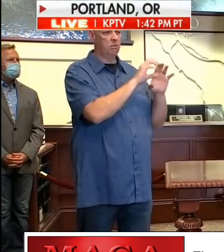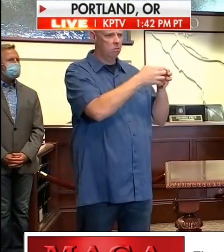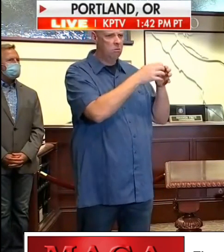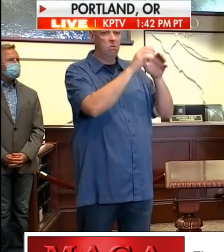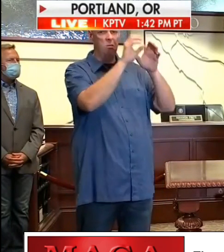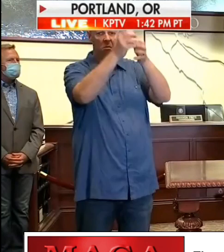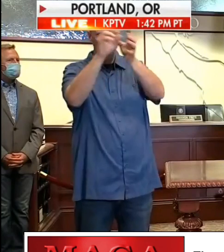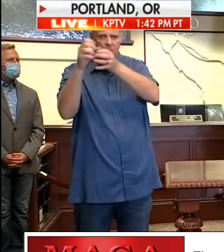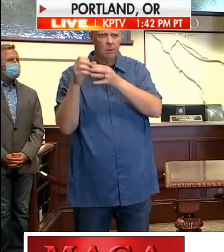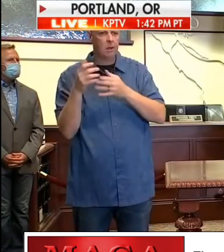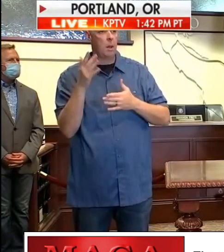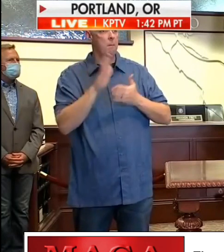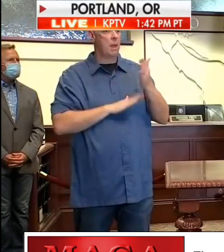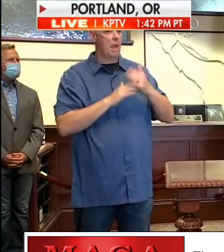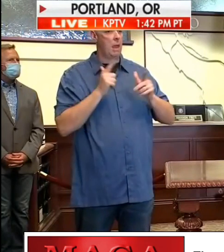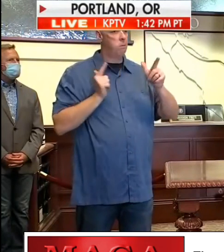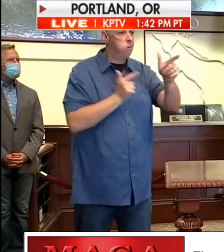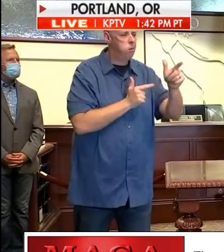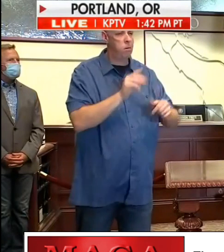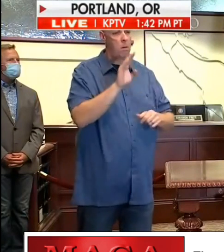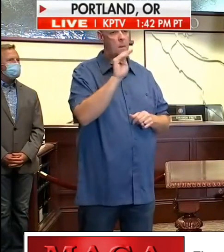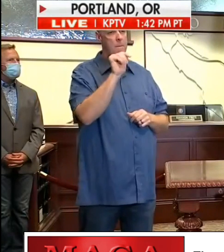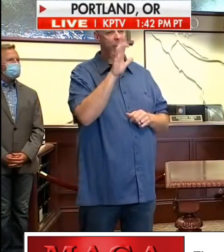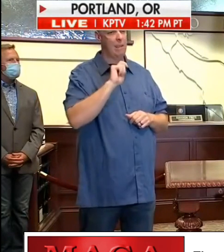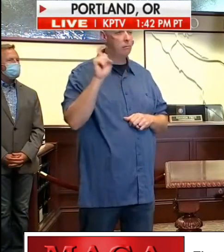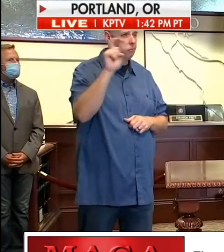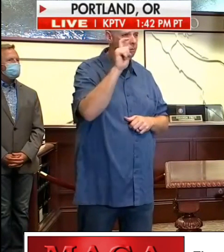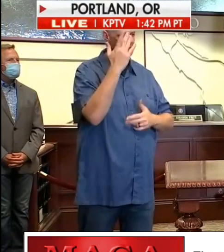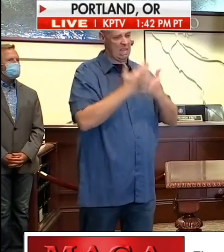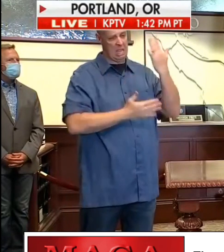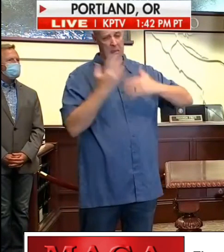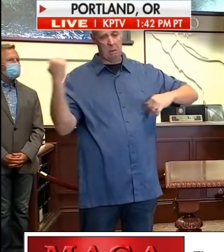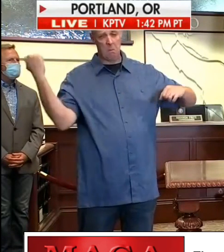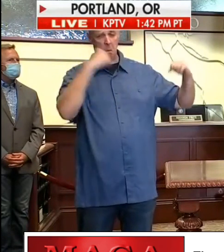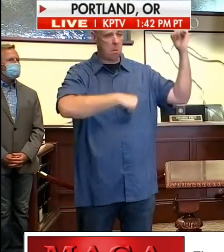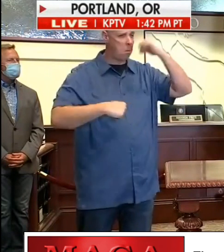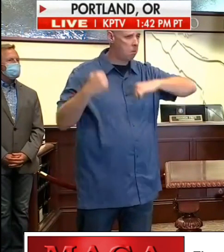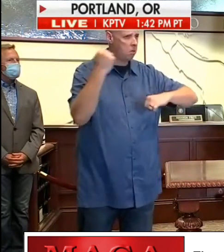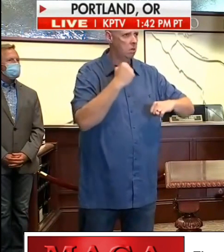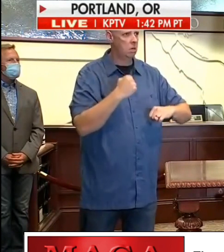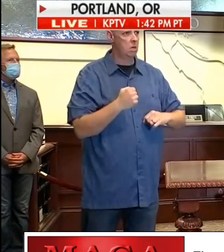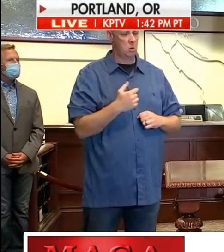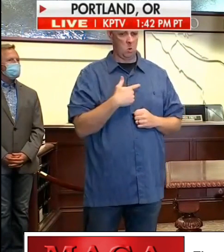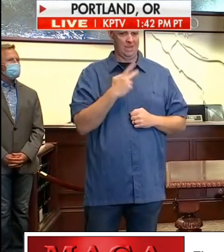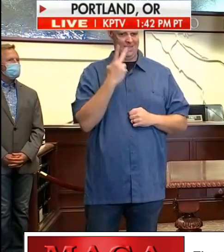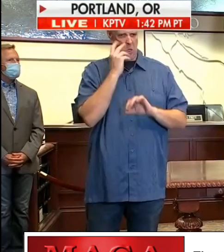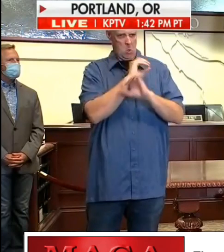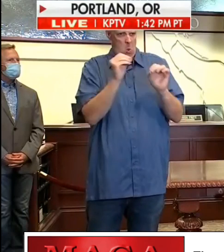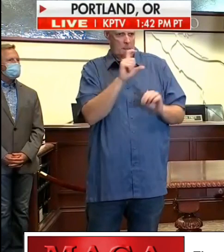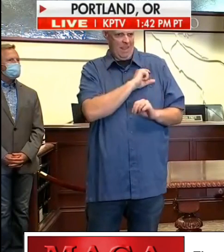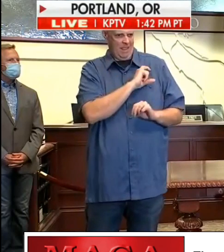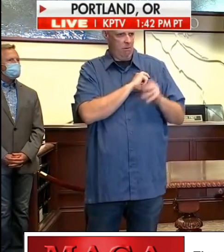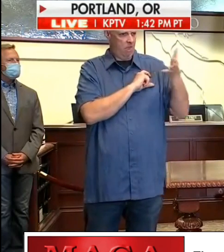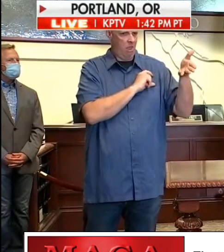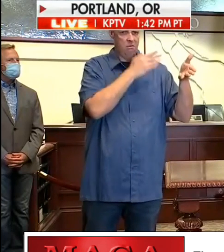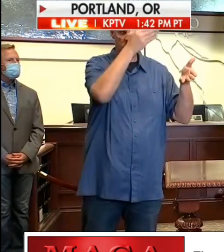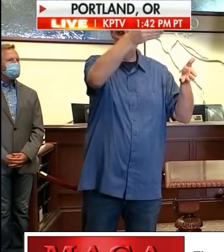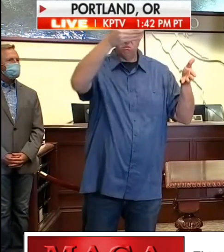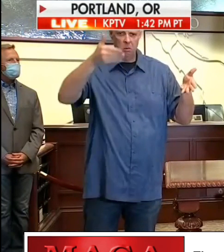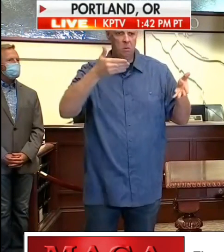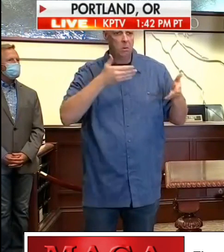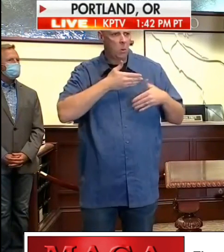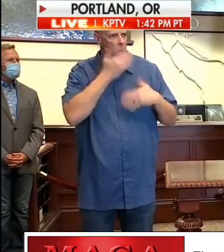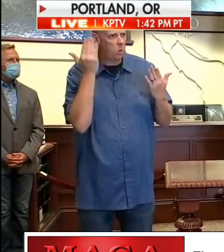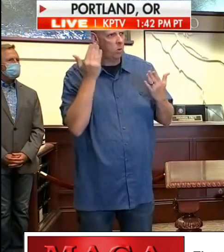bruises from, you know, paintballs, mace, fist fights. We didn't see the police officers for, you know, in most of these. And so I'm